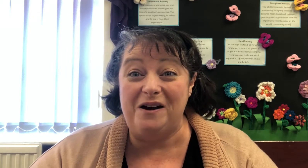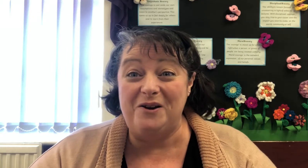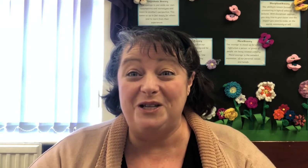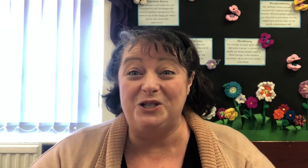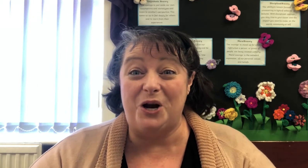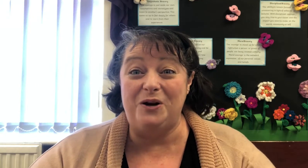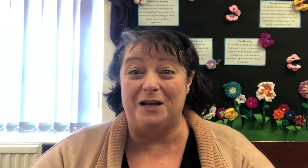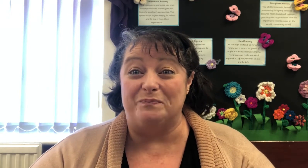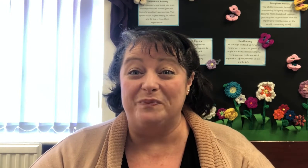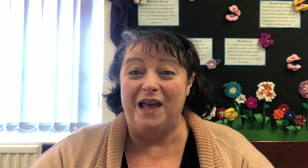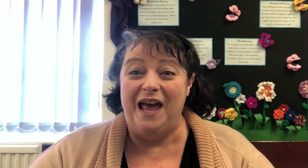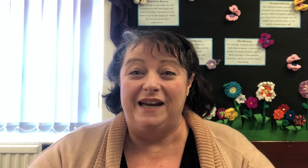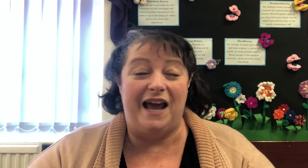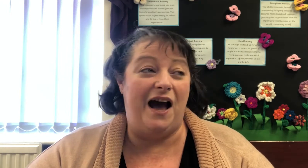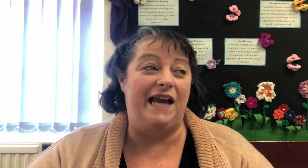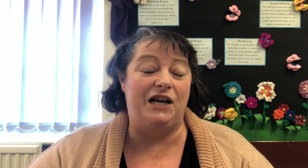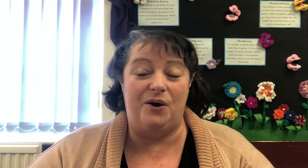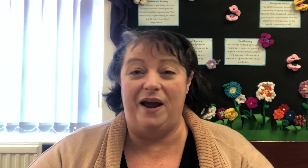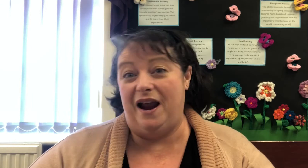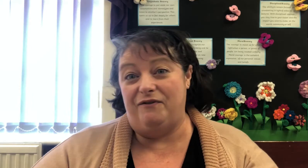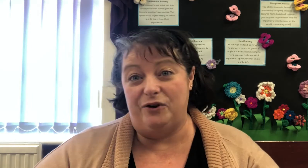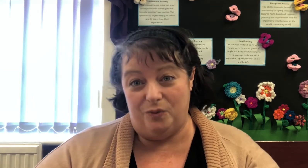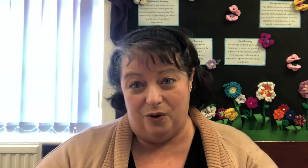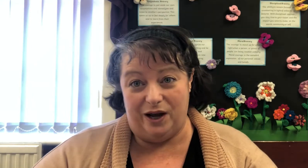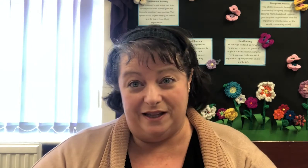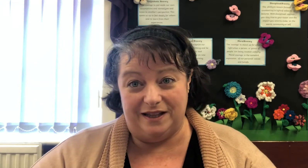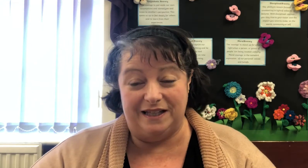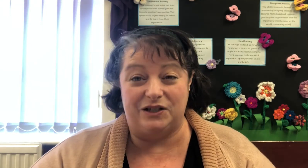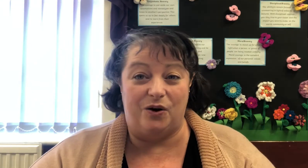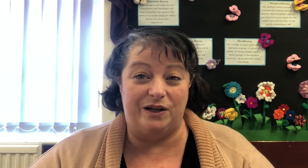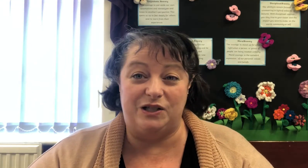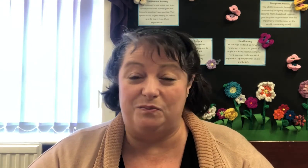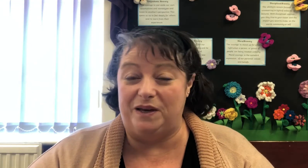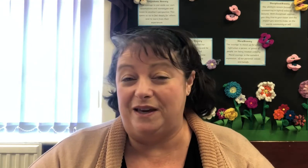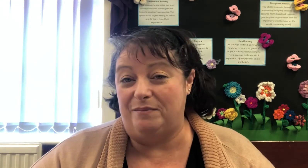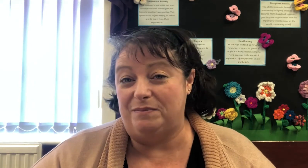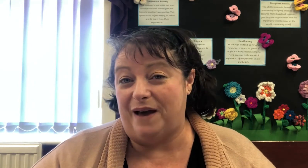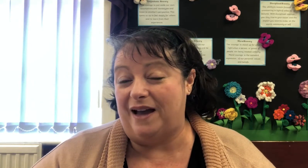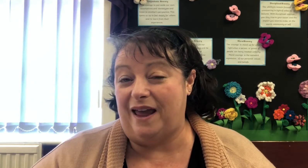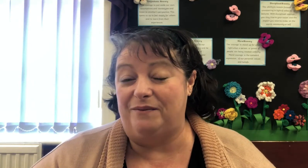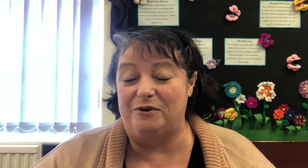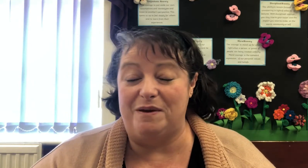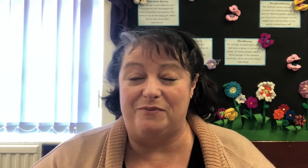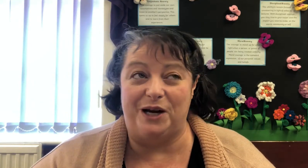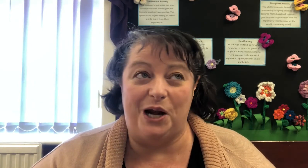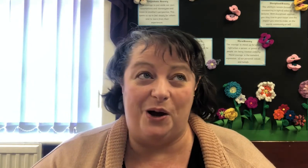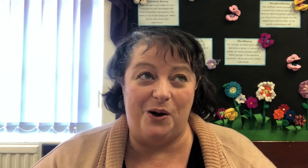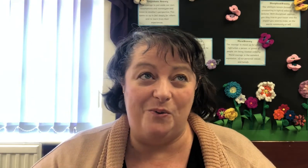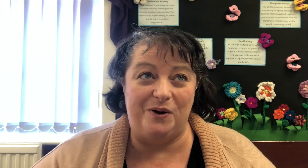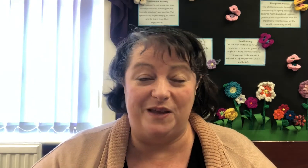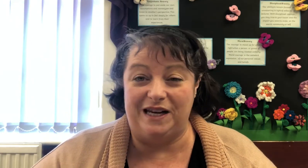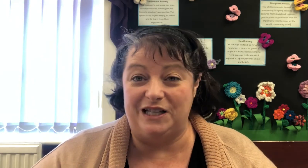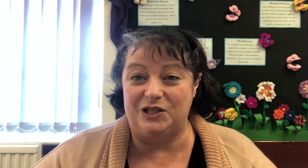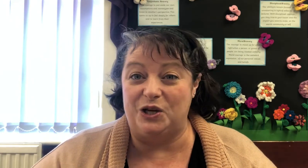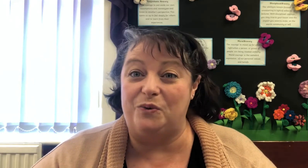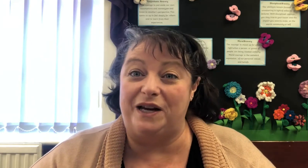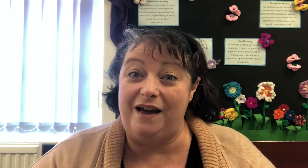learning journey. Now, I know everyone is going to be coming back and remembering what they need to do when it comes